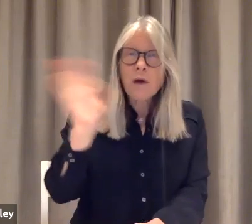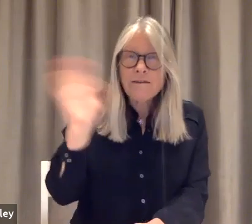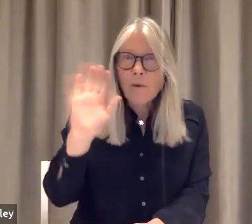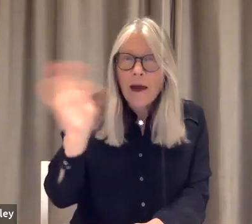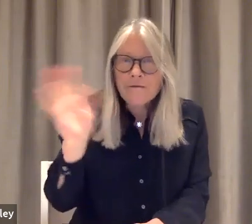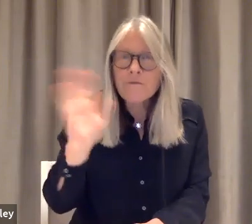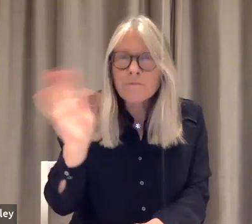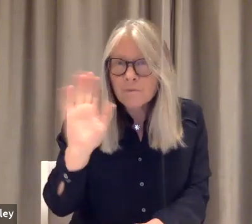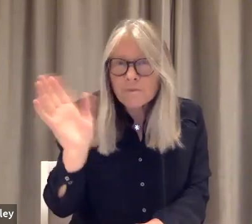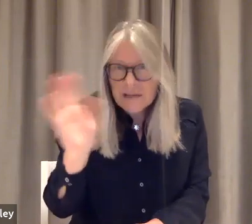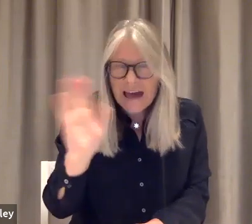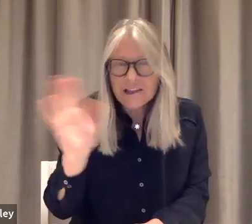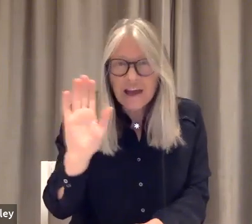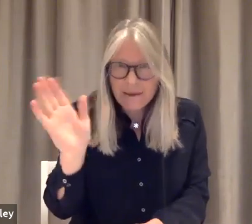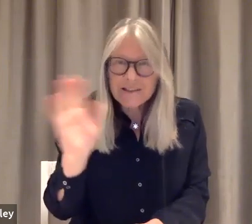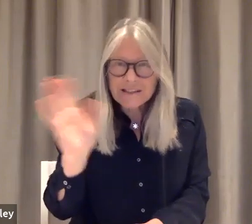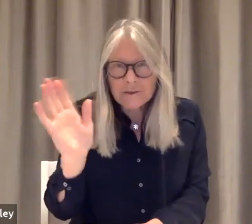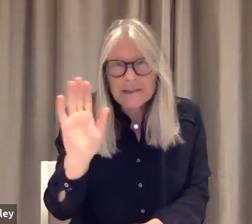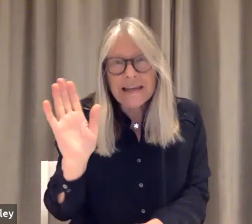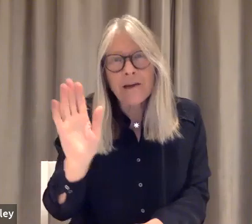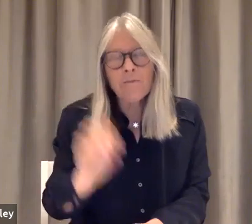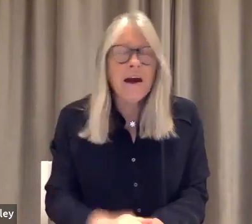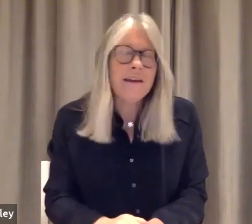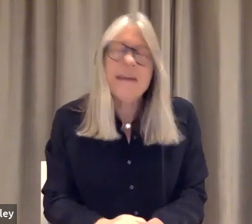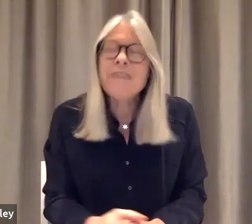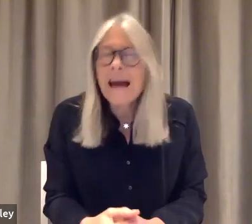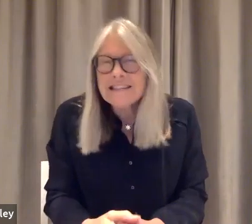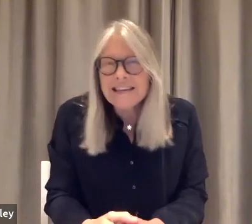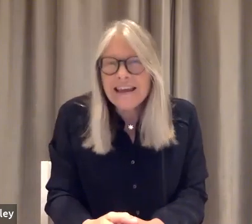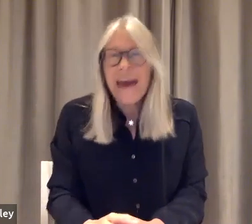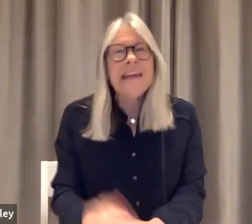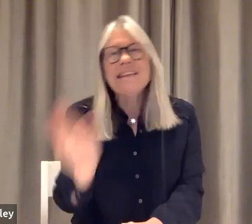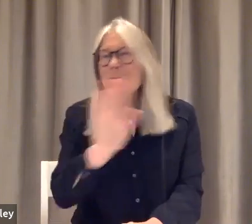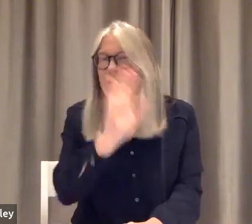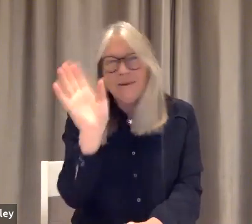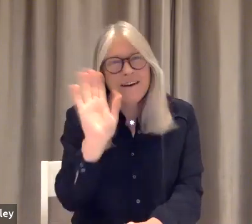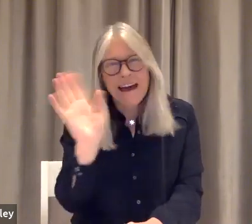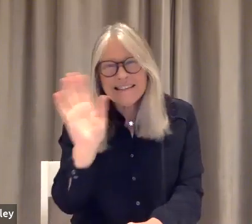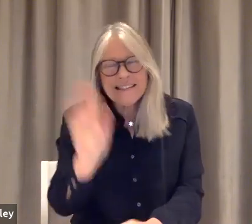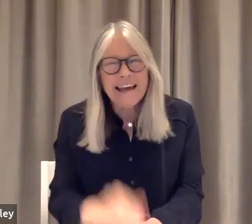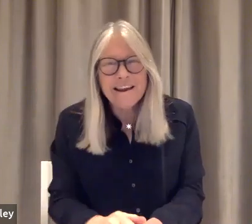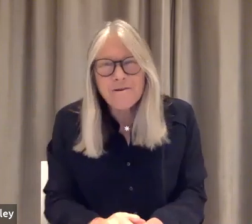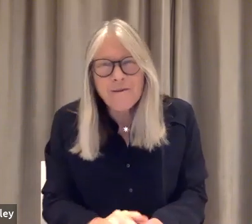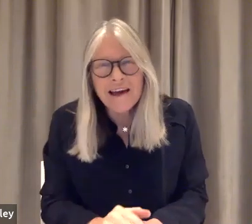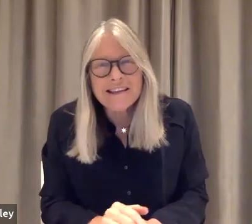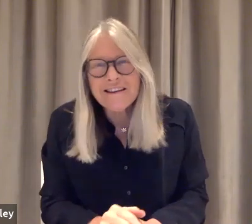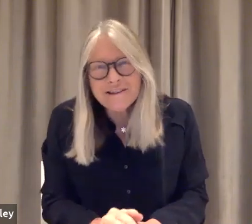wavy wave hand shape to indicate goodbye. In reality, anything that we do with our hands to say hello or goodbye is going to